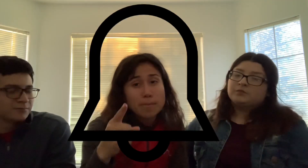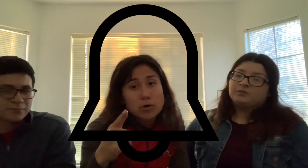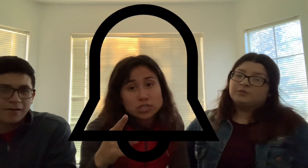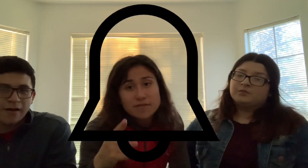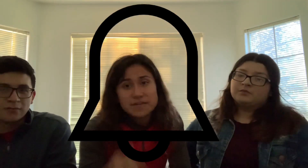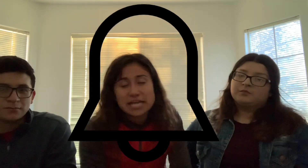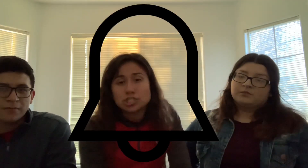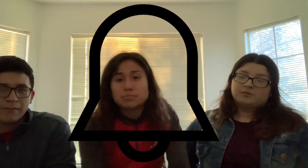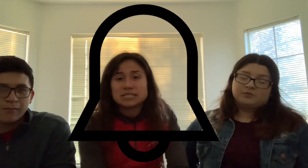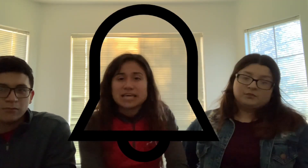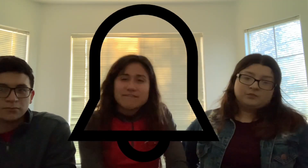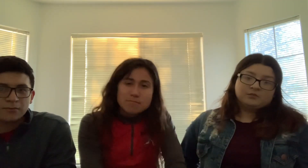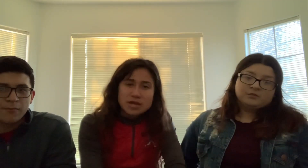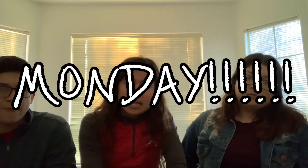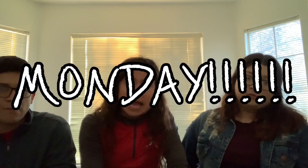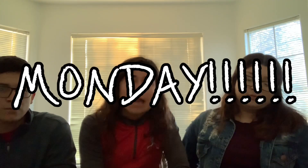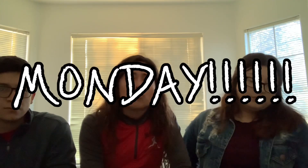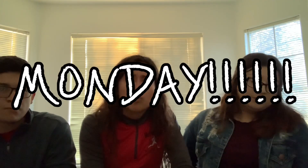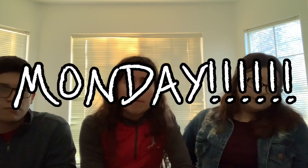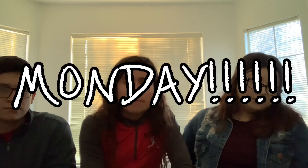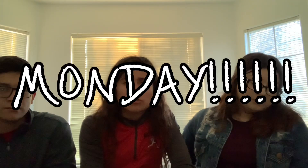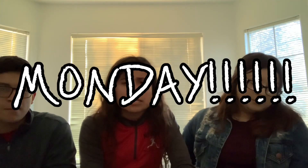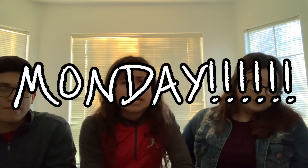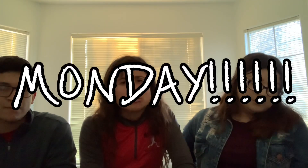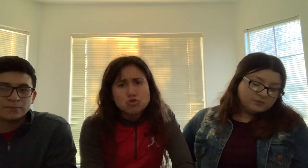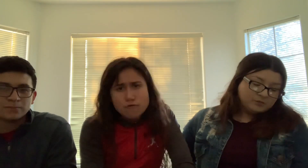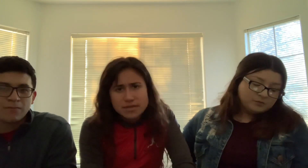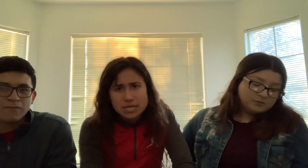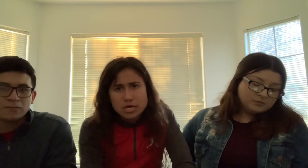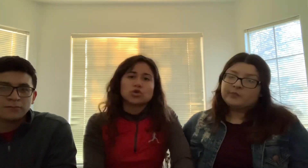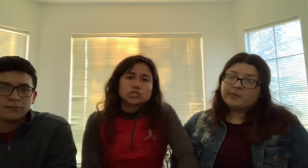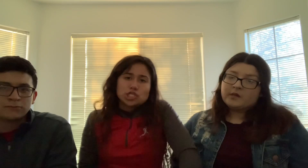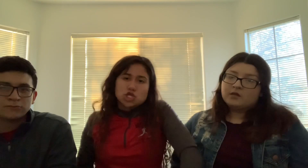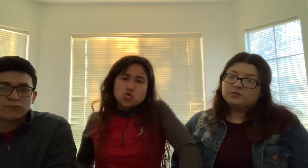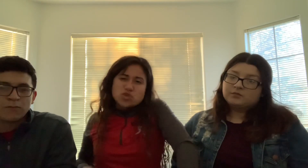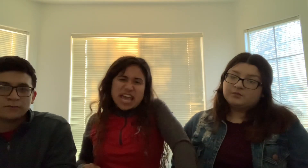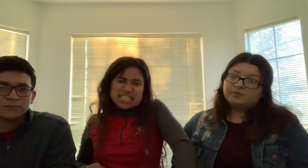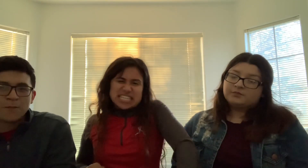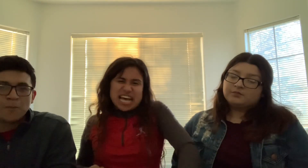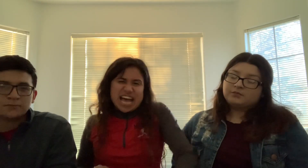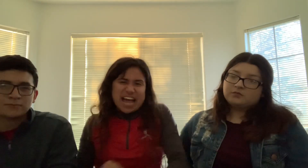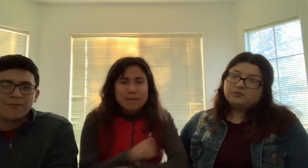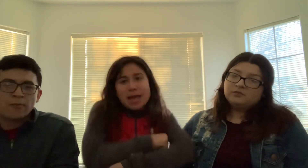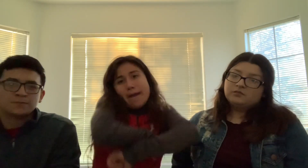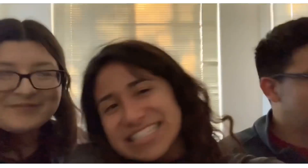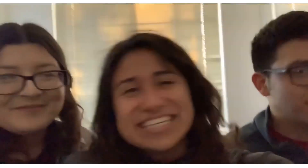post notifications because every Monday I will be posting a new video. We'll see you next time. See you